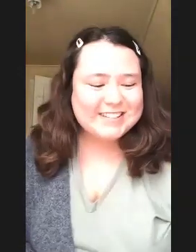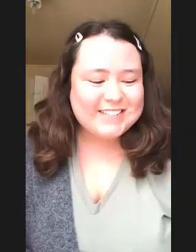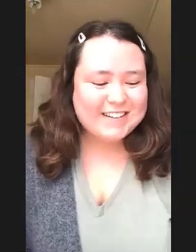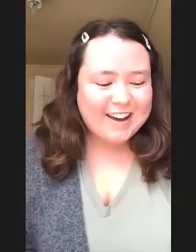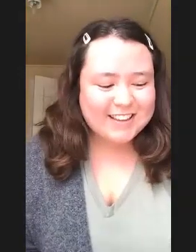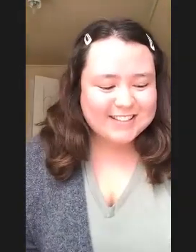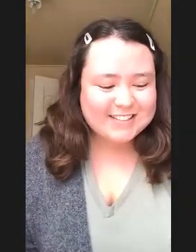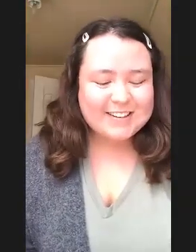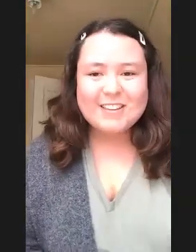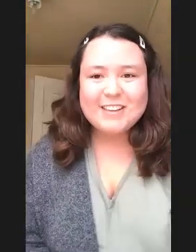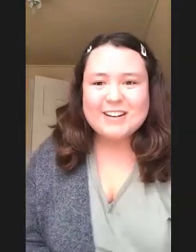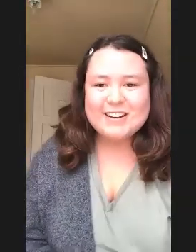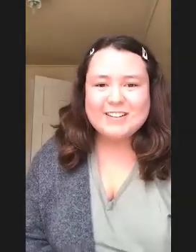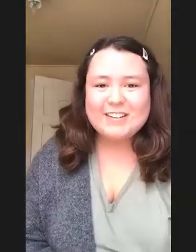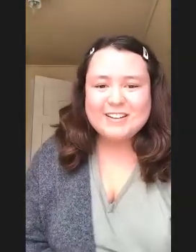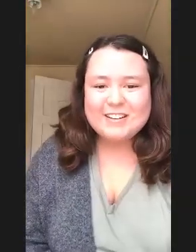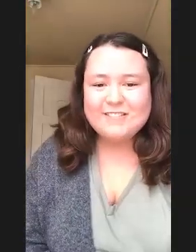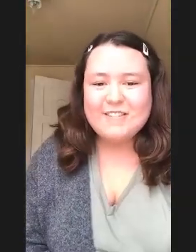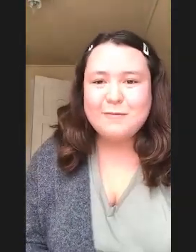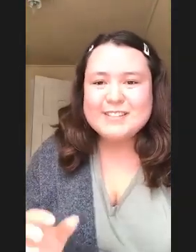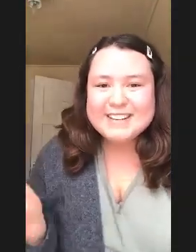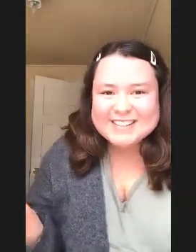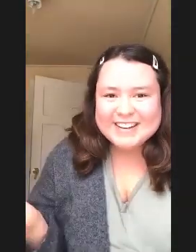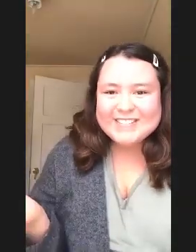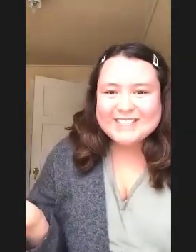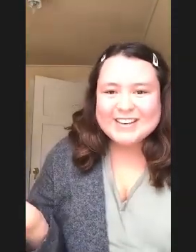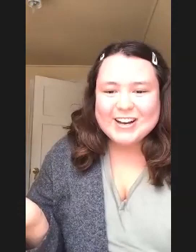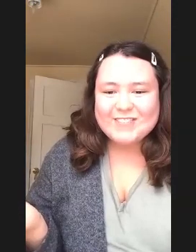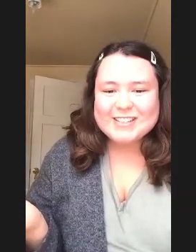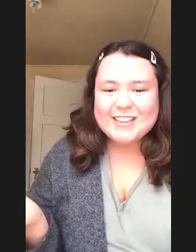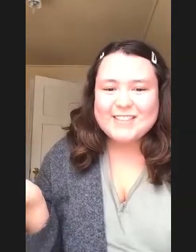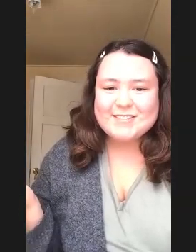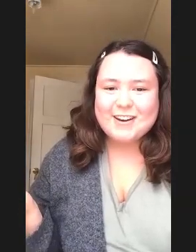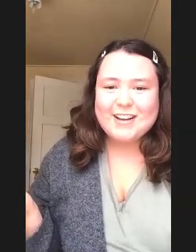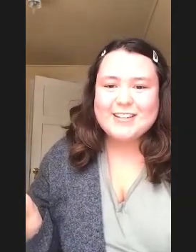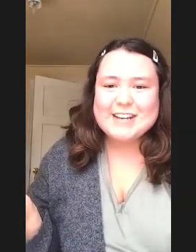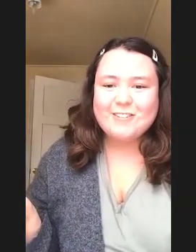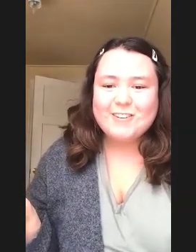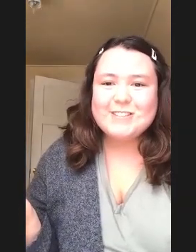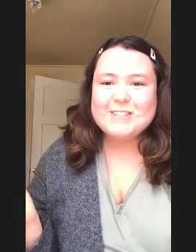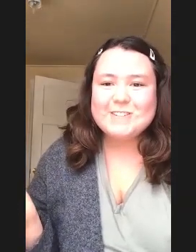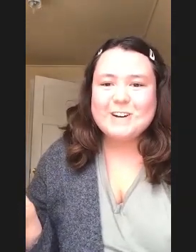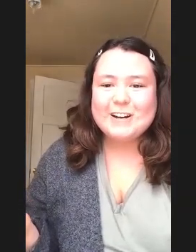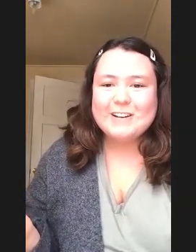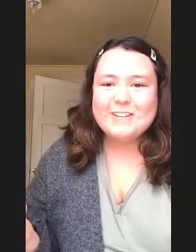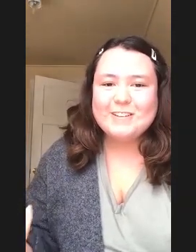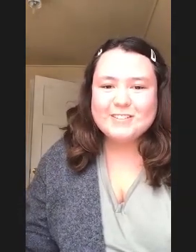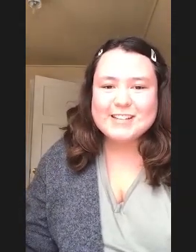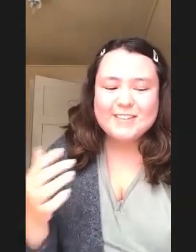So I would like to start with like family signs now, because I think that's very integral to sign